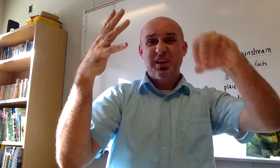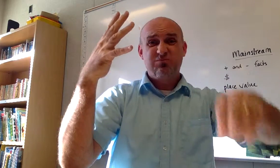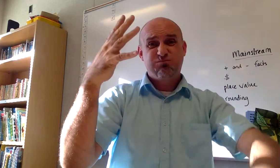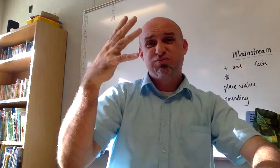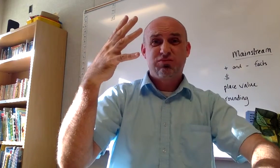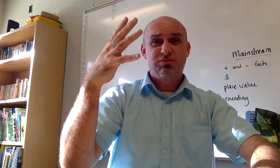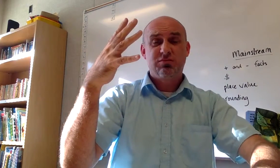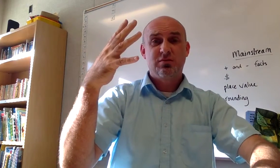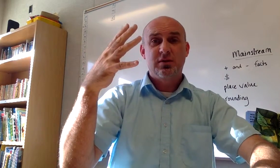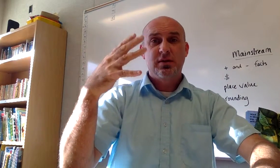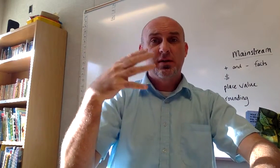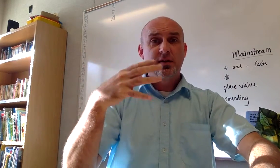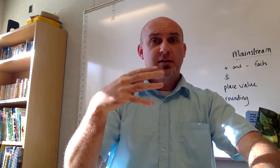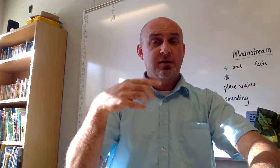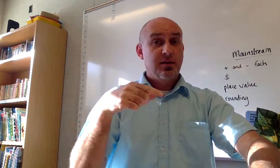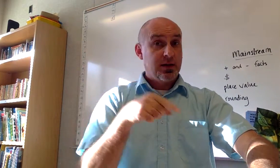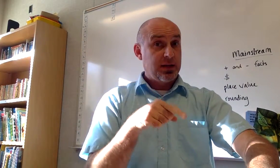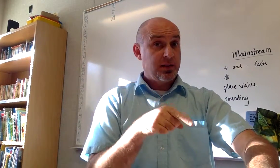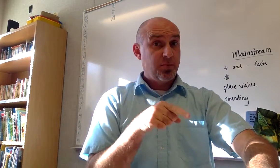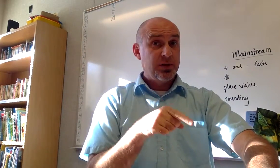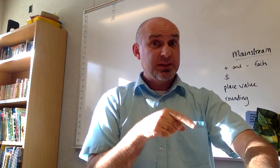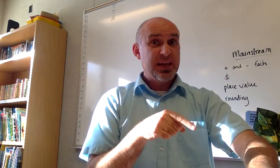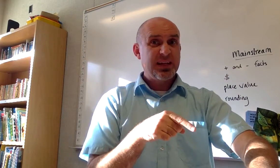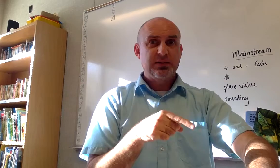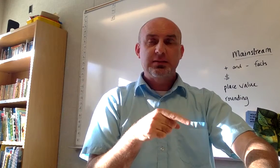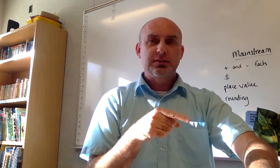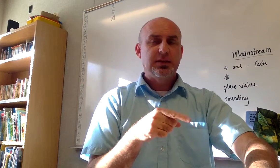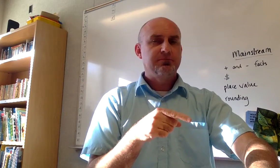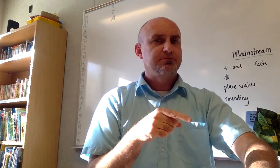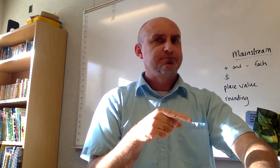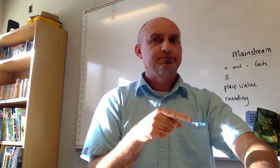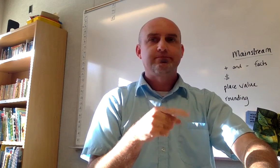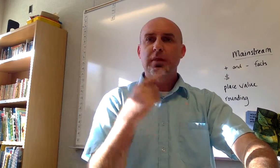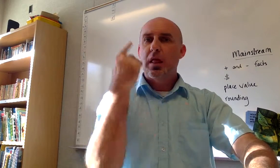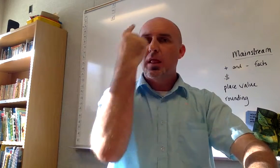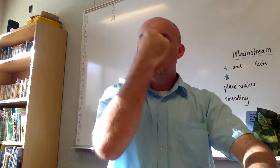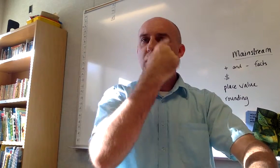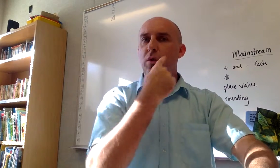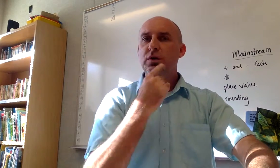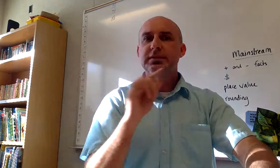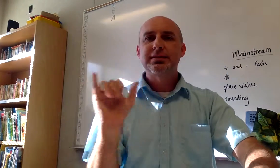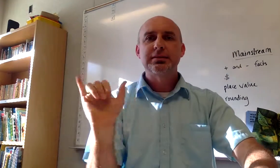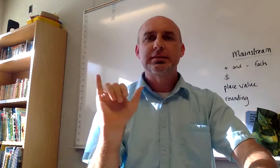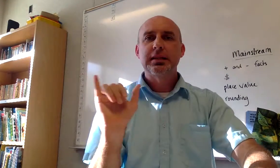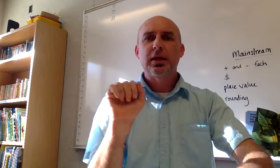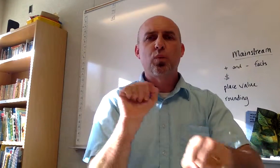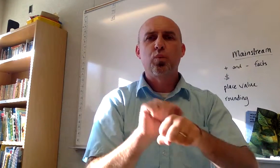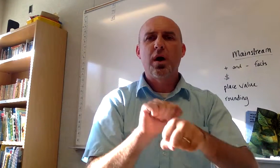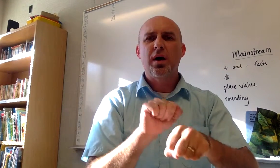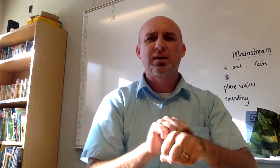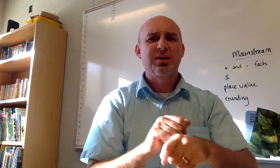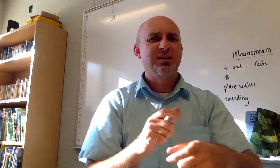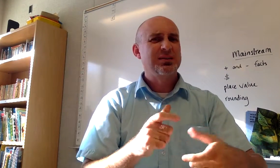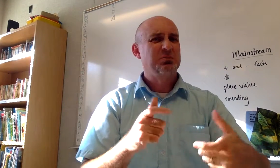and then you point to that, say, it looks like a rock,